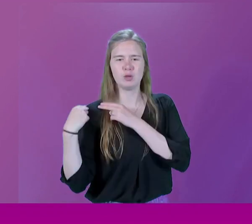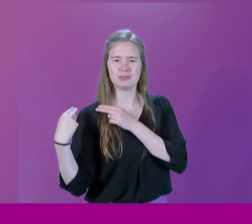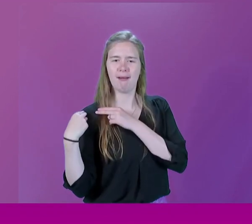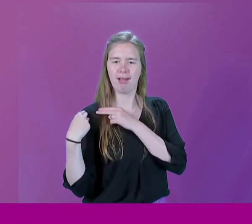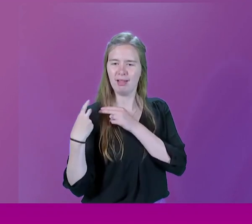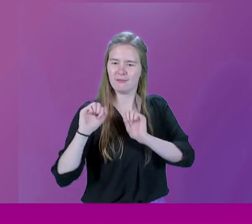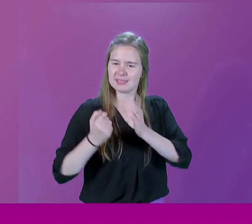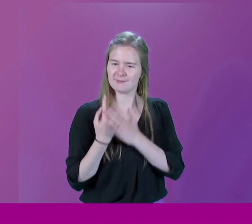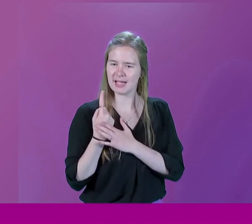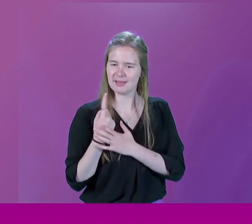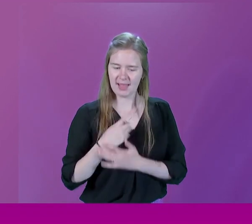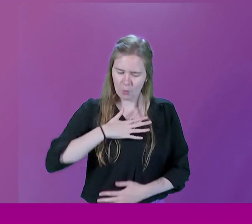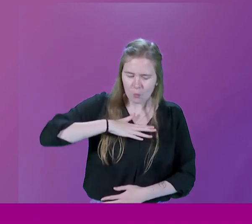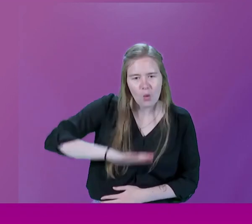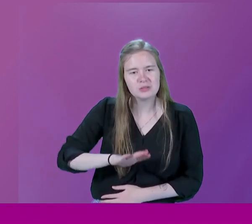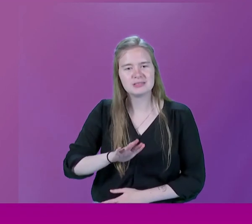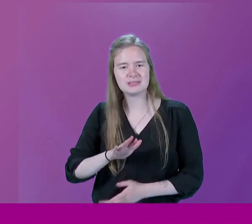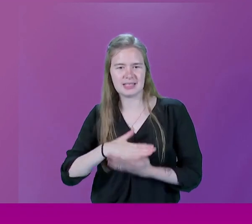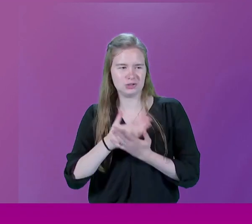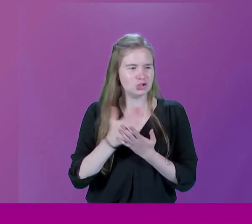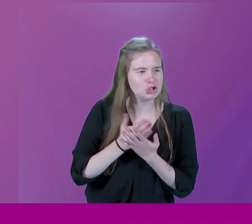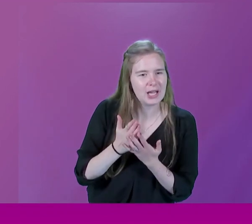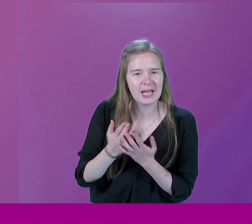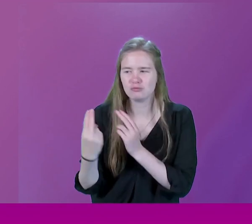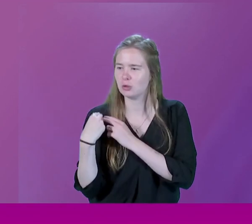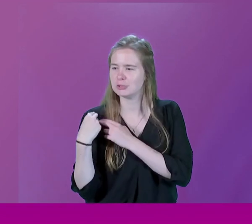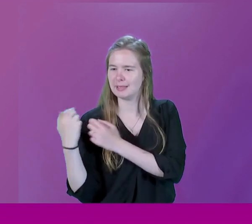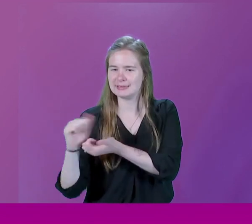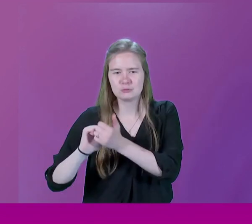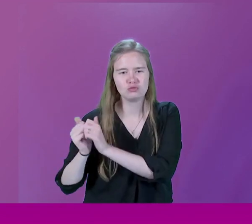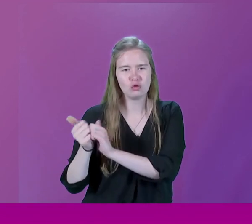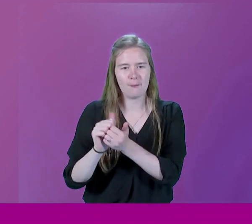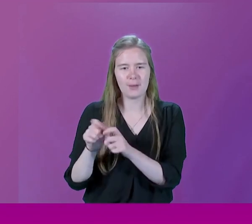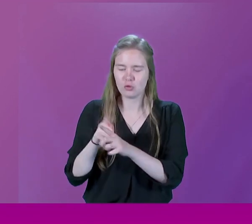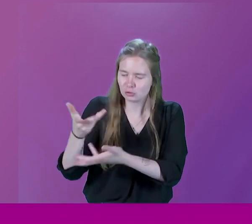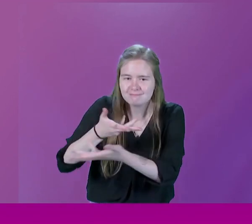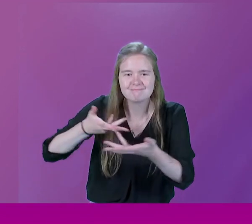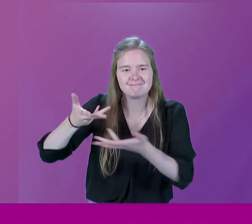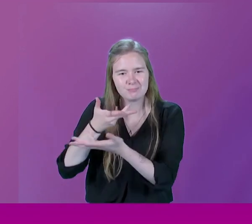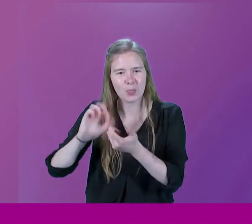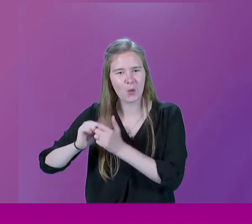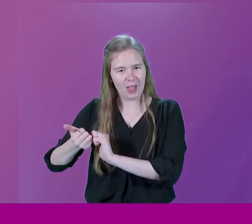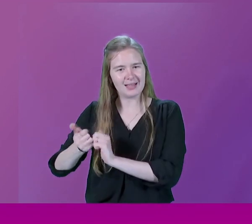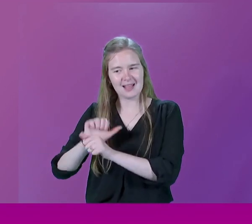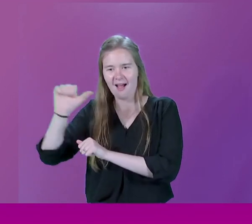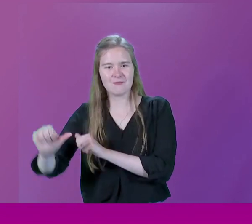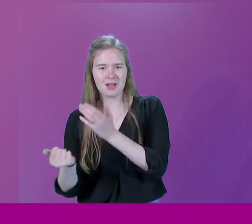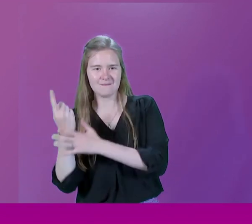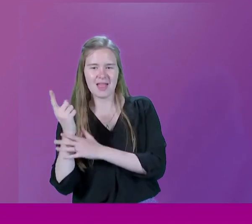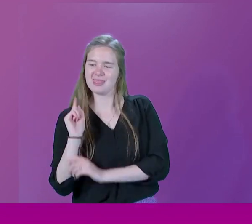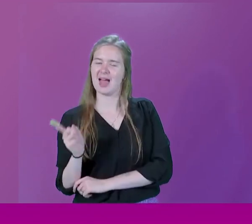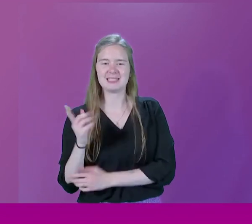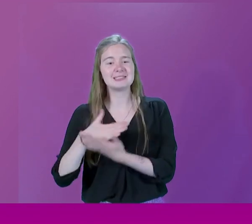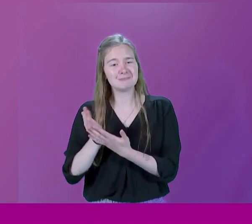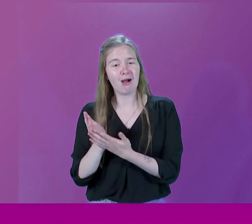and willingness and sharing this responsibility and having a chance to talk about it afterwards, and that's